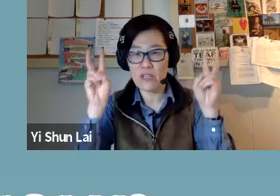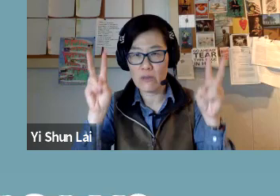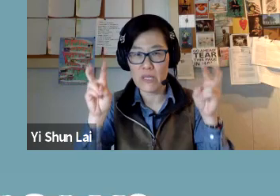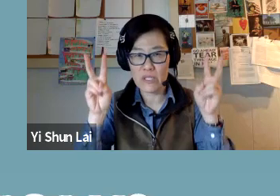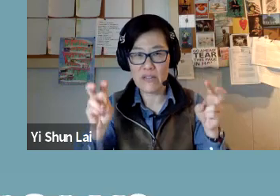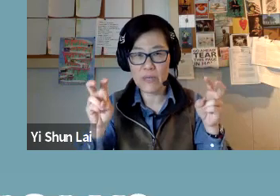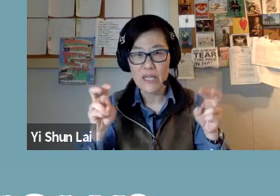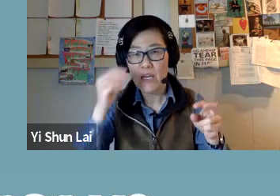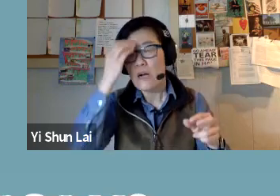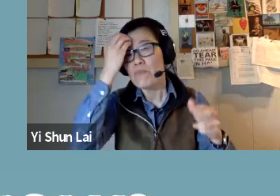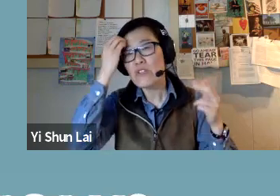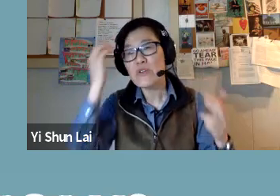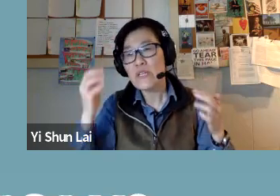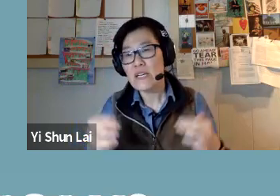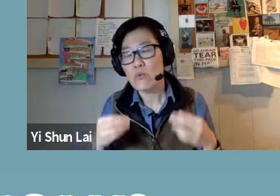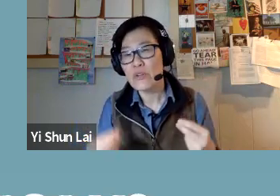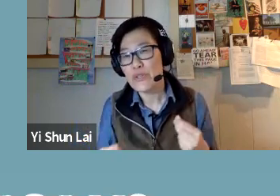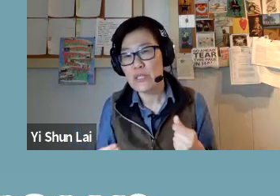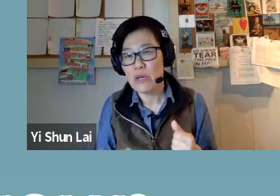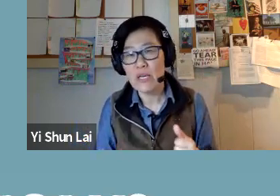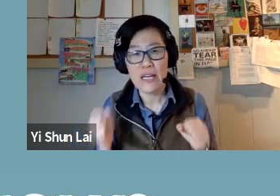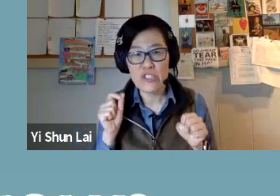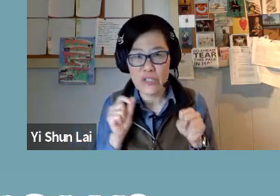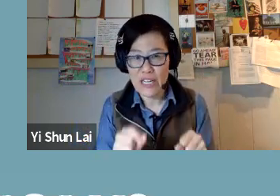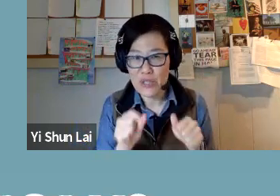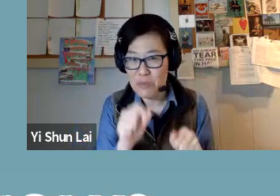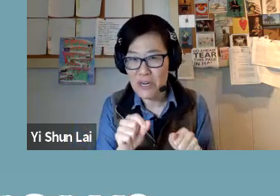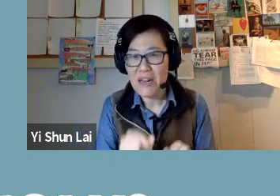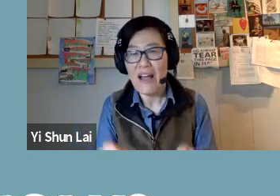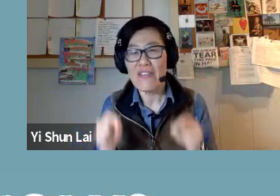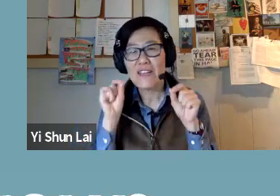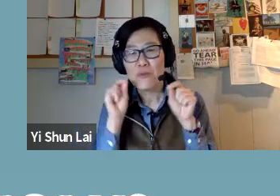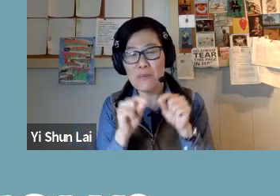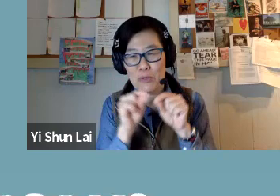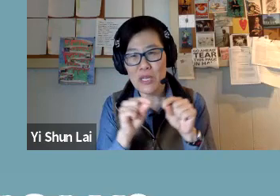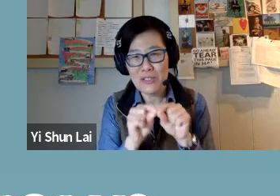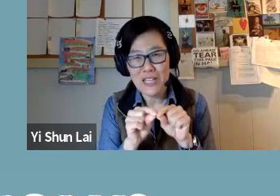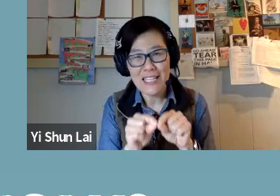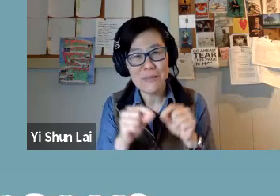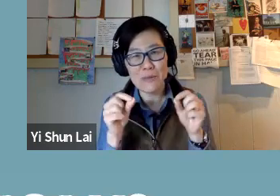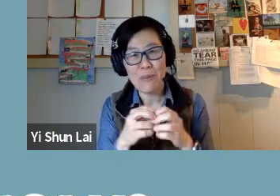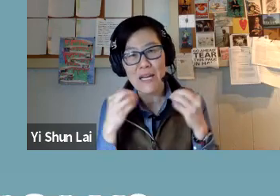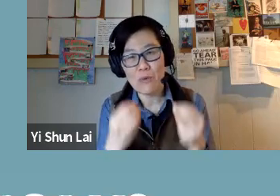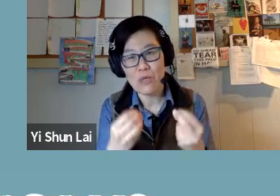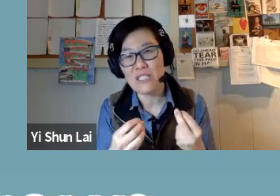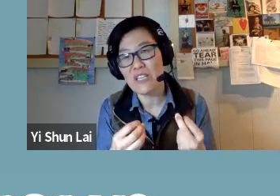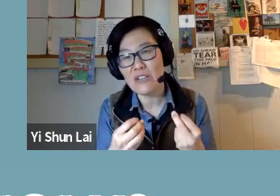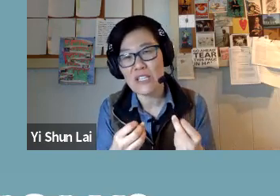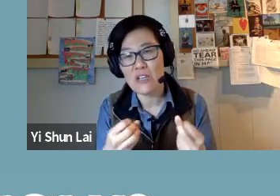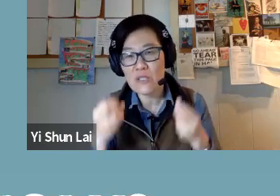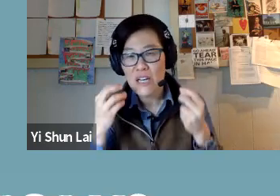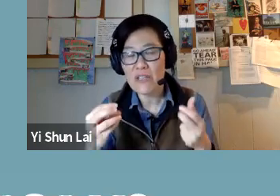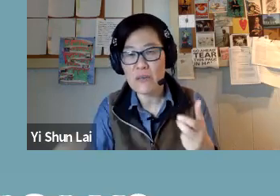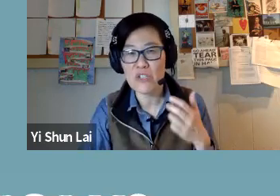we think it'll appeal to everybody. But the truth is that readers are smart and agents are extra smart, and they can read between those lines to be able to pick out what's specific.